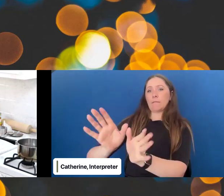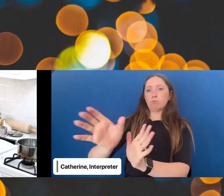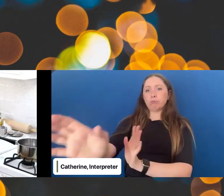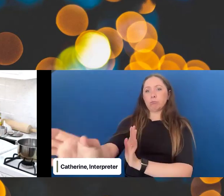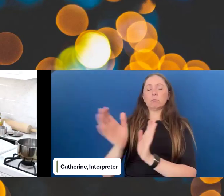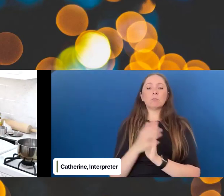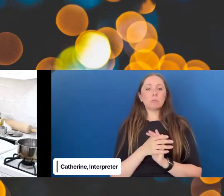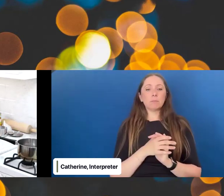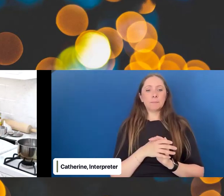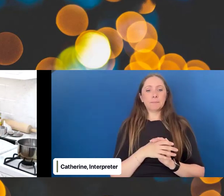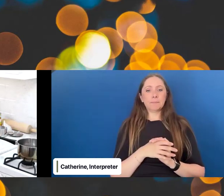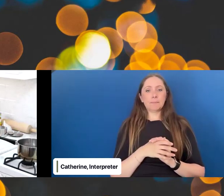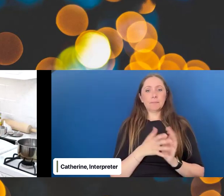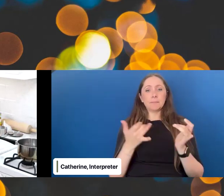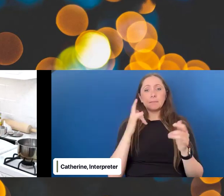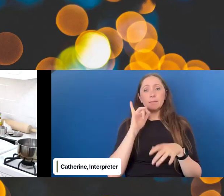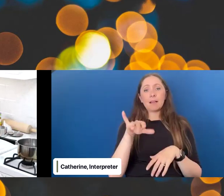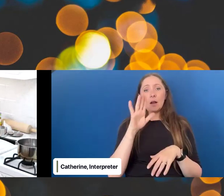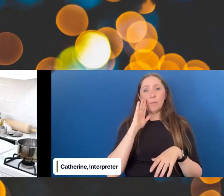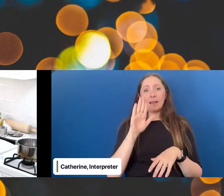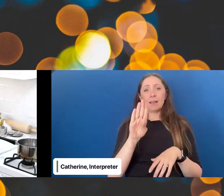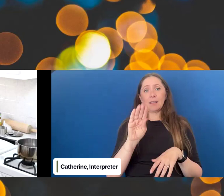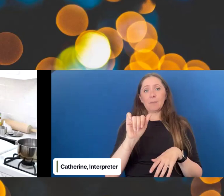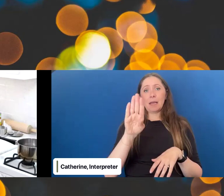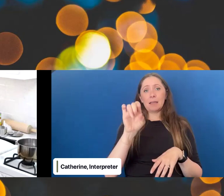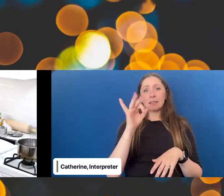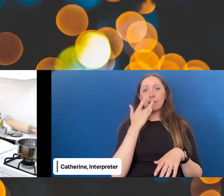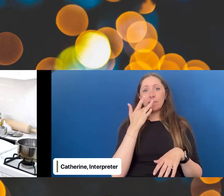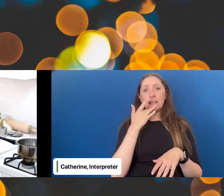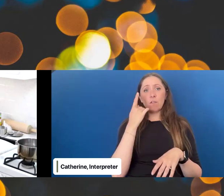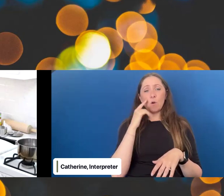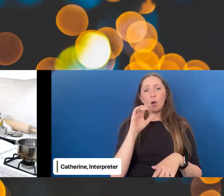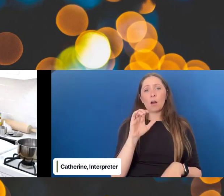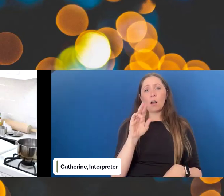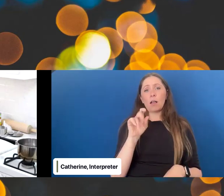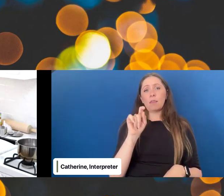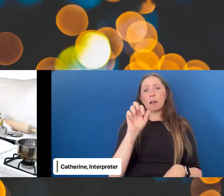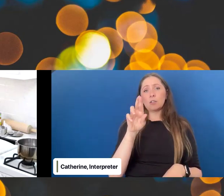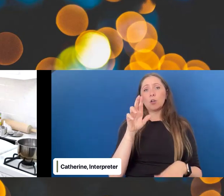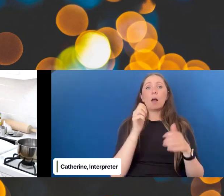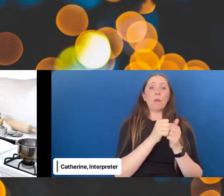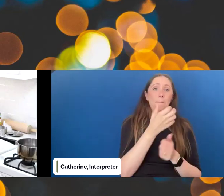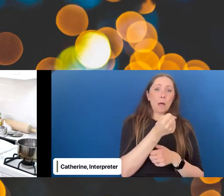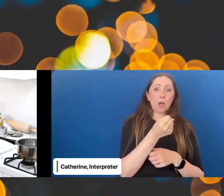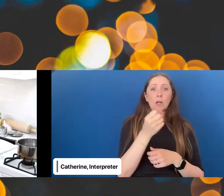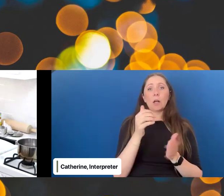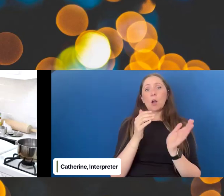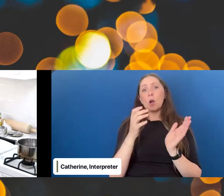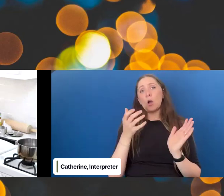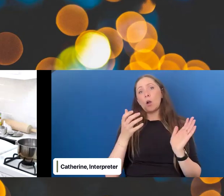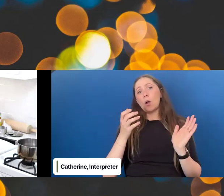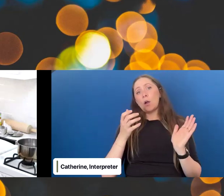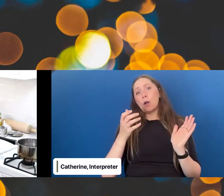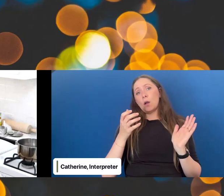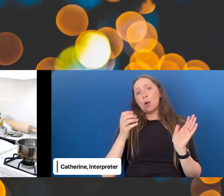Now, this is going to form the base of the flavor from the custard together with the milk and cream we're going to use. what you're gonna do is